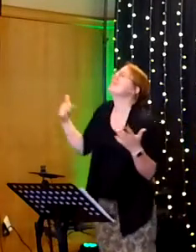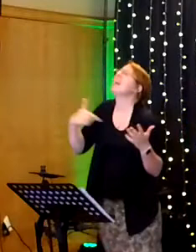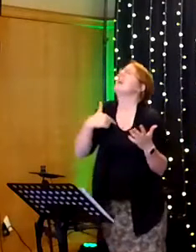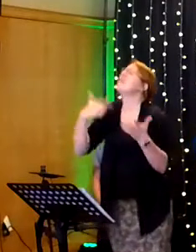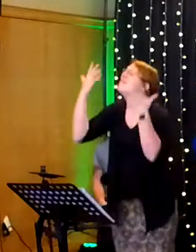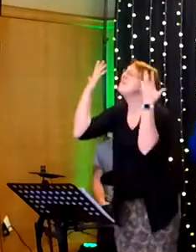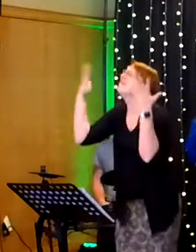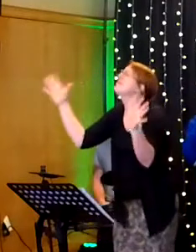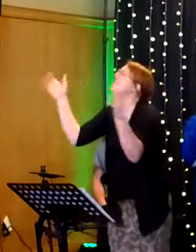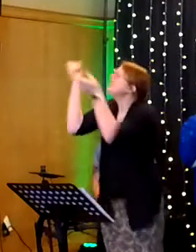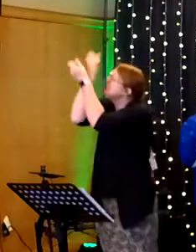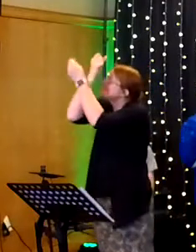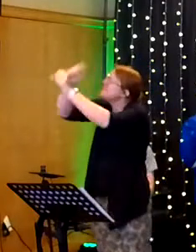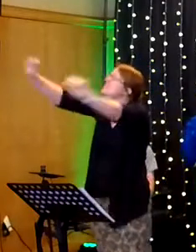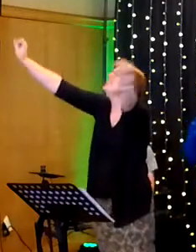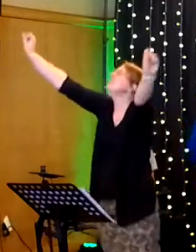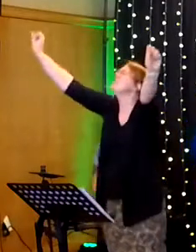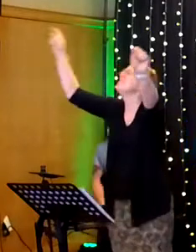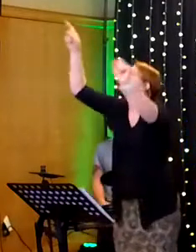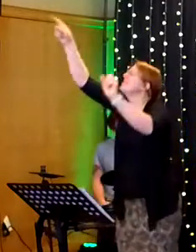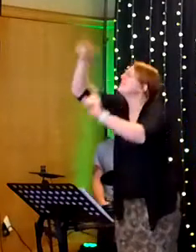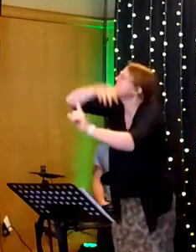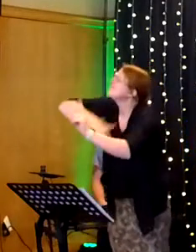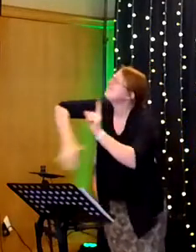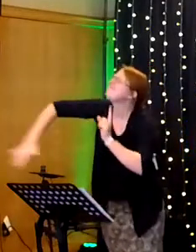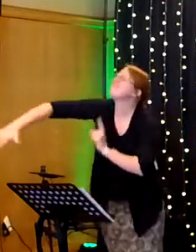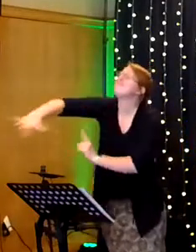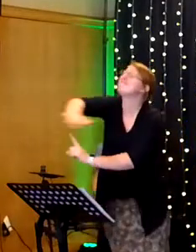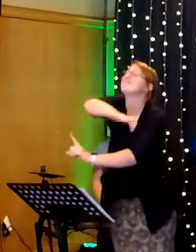I am surrounded